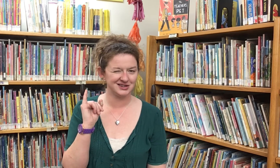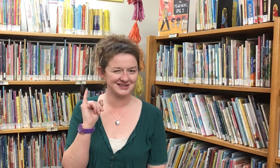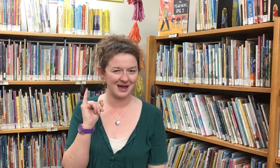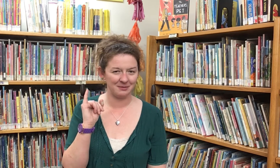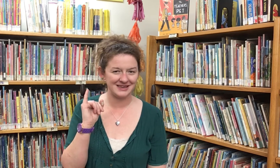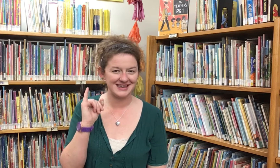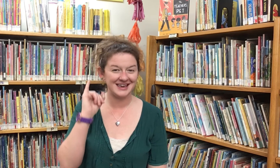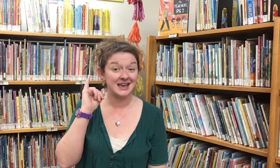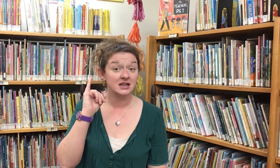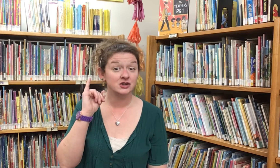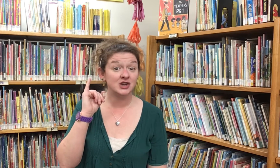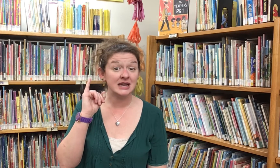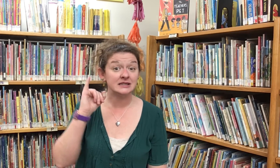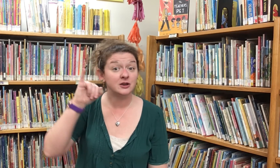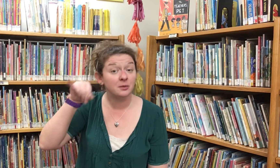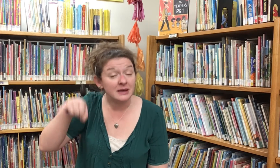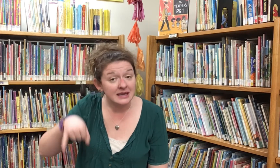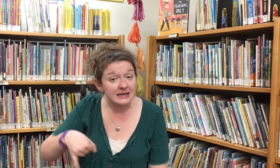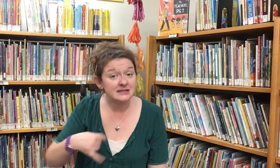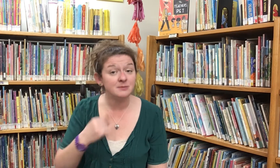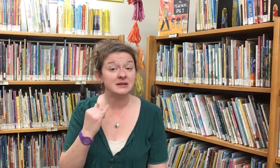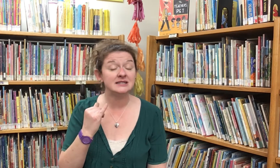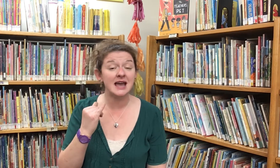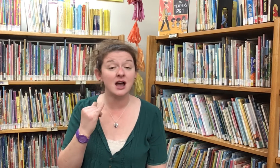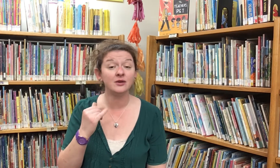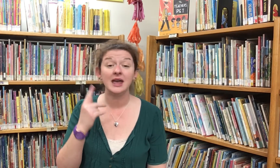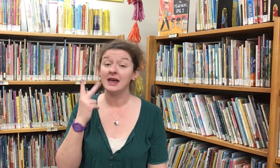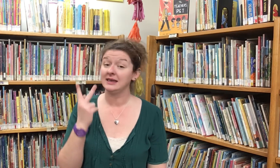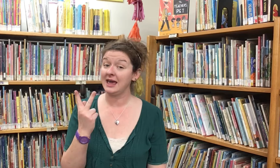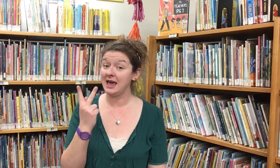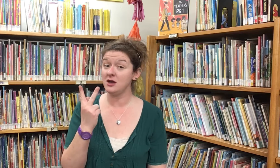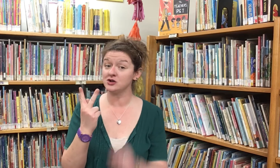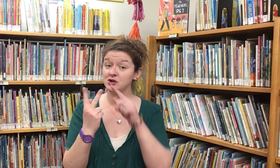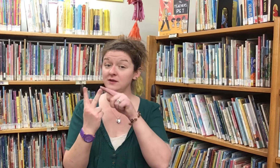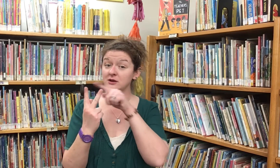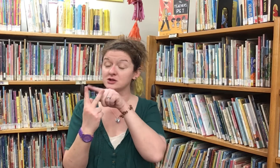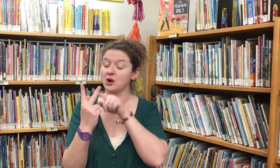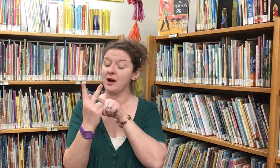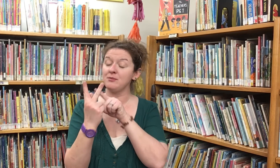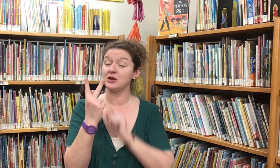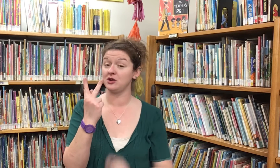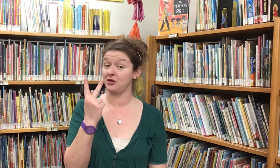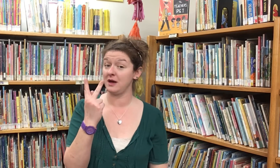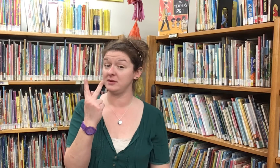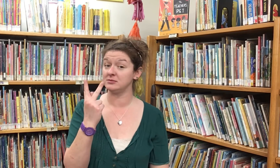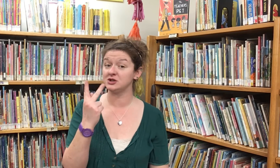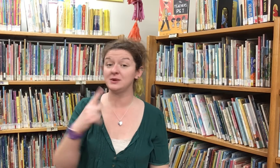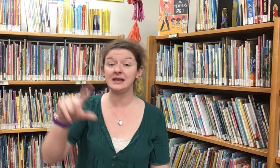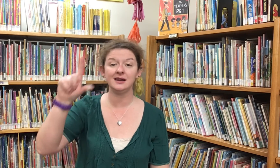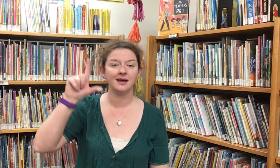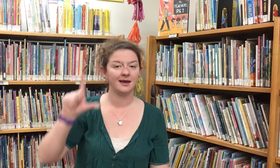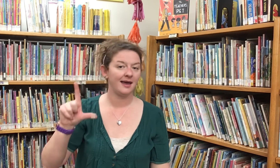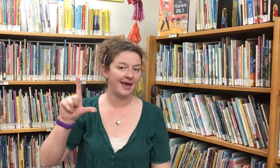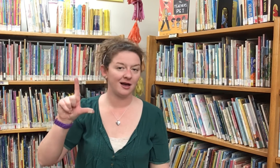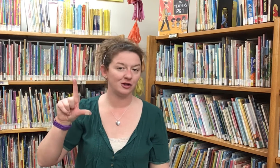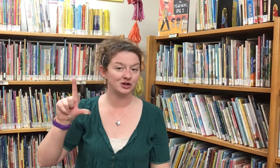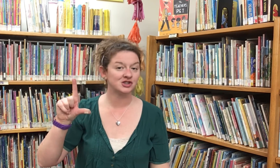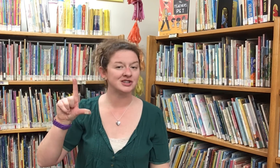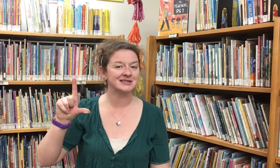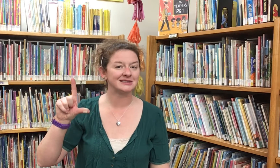that pinky. J, take your pinky and dip it down. K, your two fingers go up with your thumb in between. L looks just like the